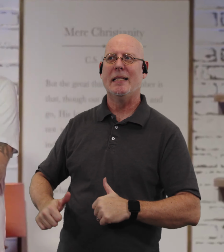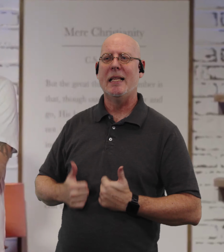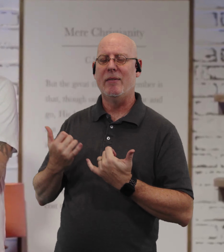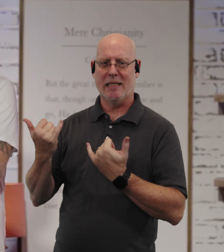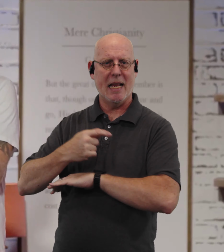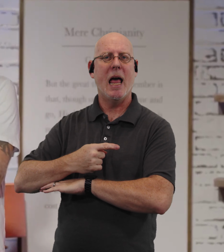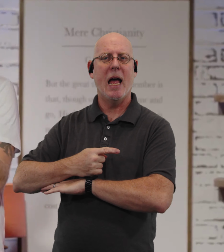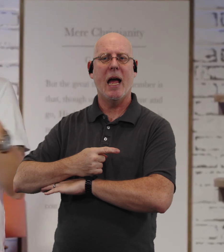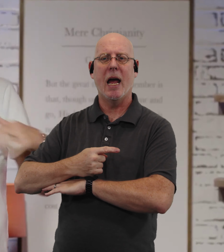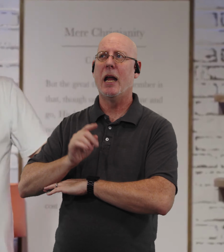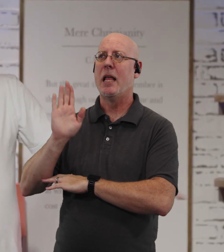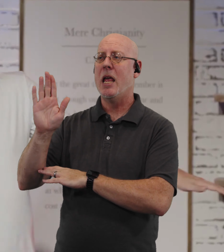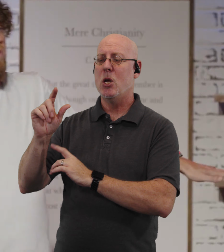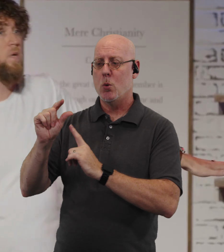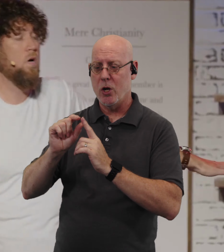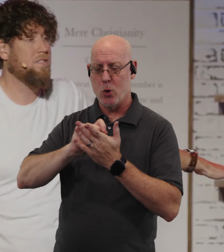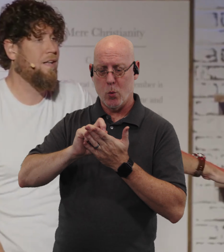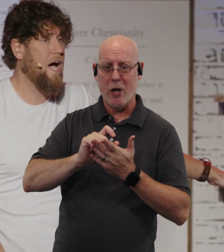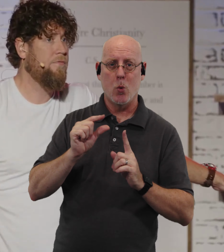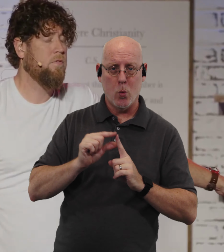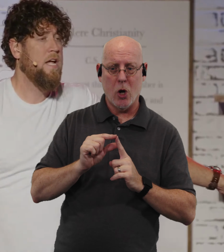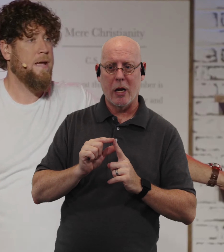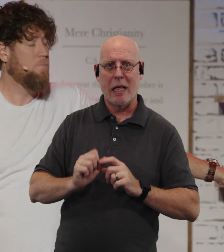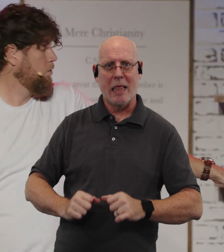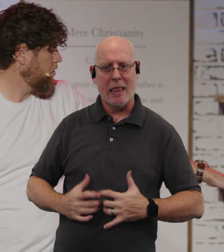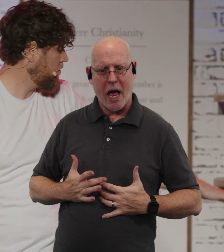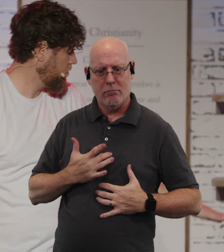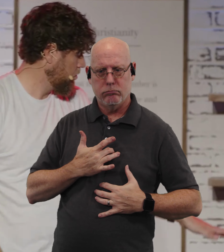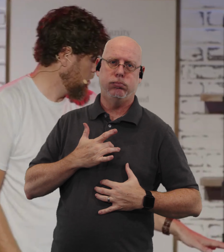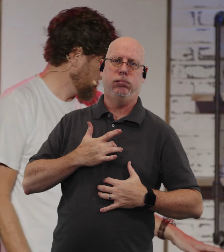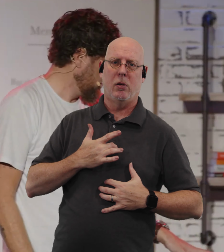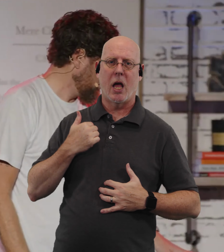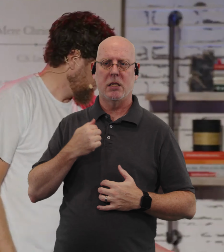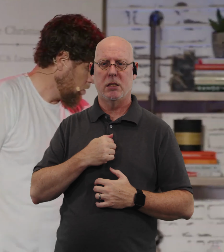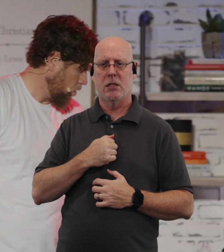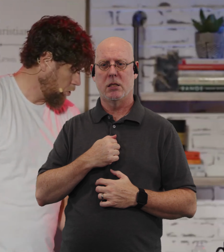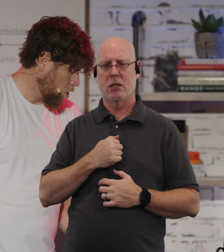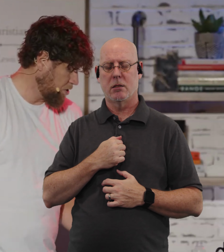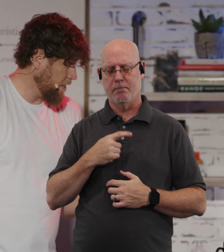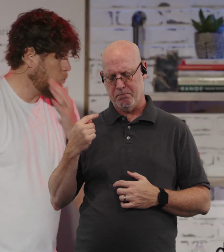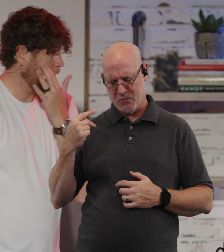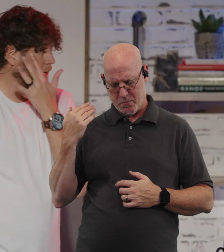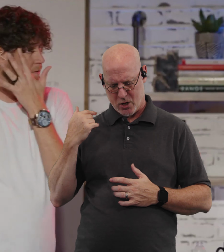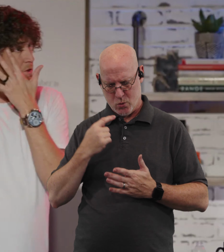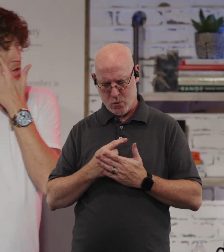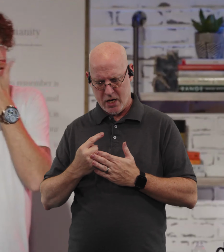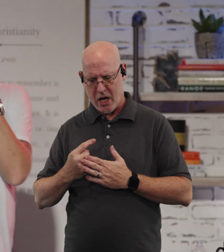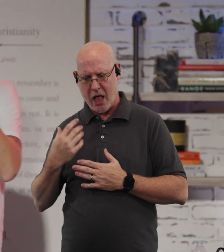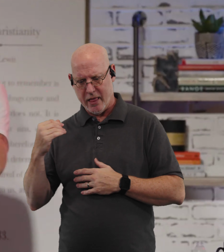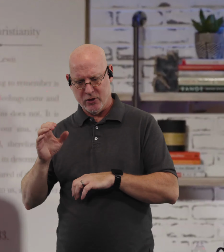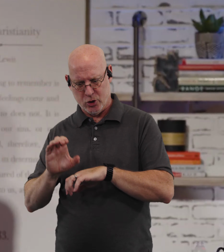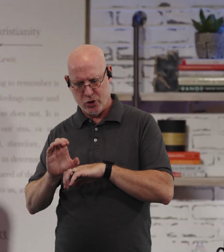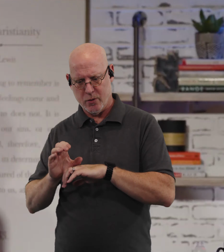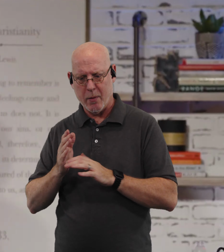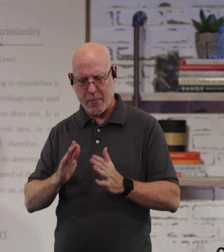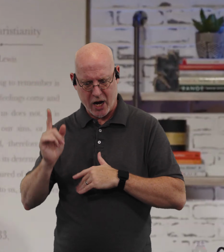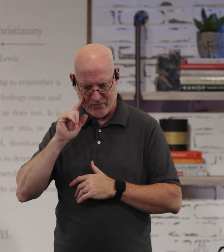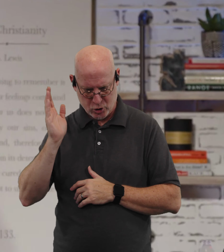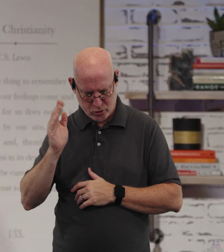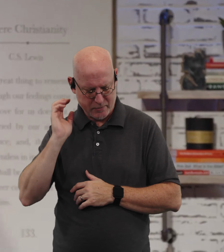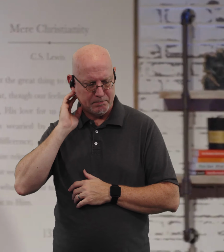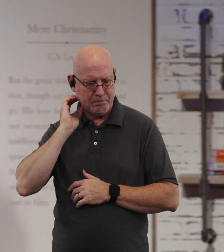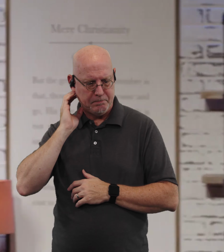today. Right. And his word, his written word, is alive. It moves us. On Thursday this week, I left the church. I had prepared for the sermon.